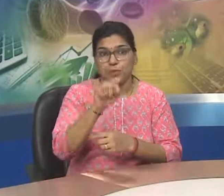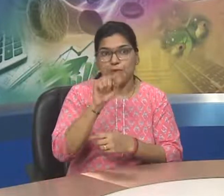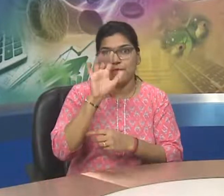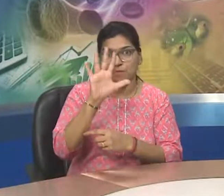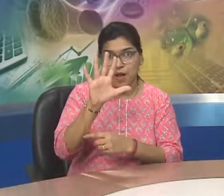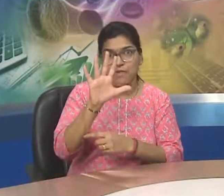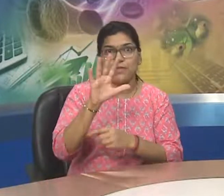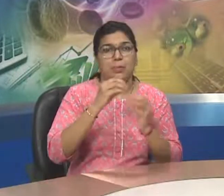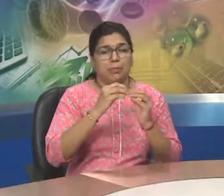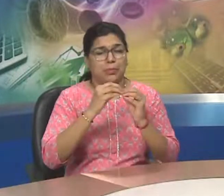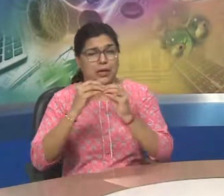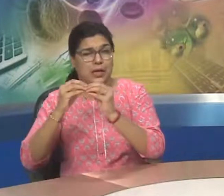The answer is